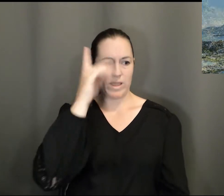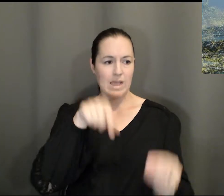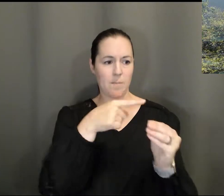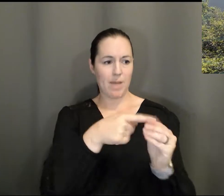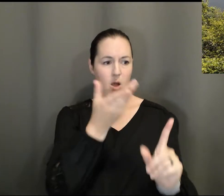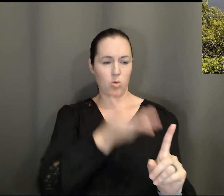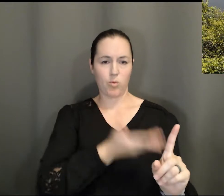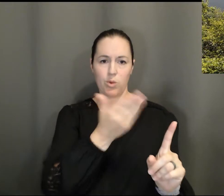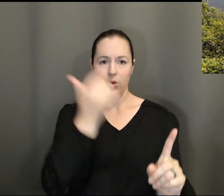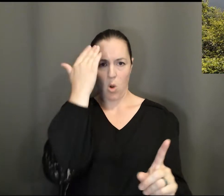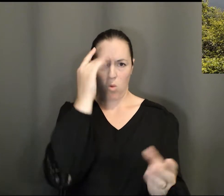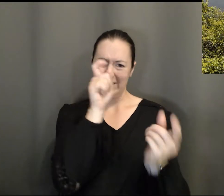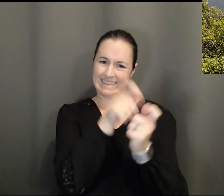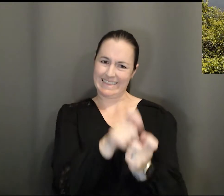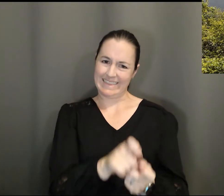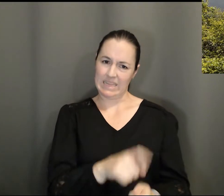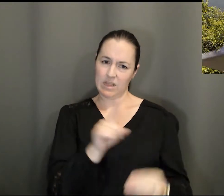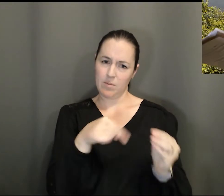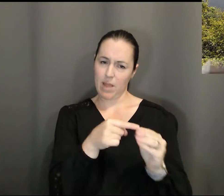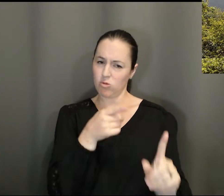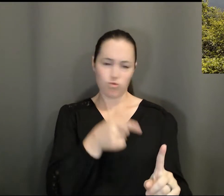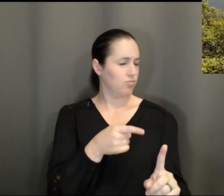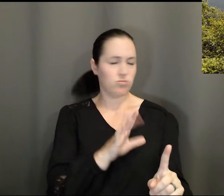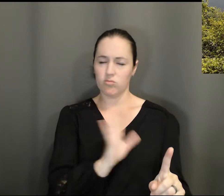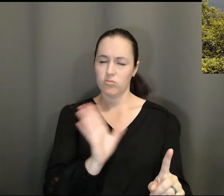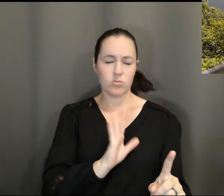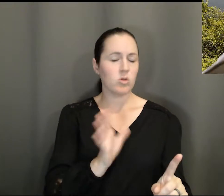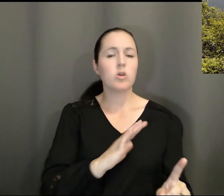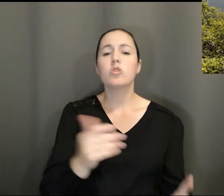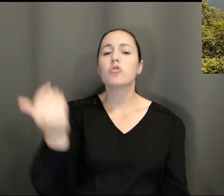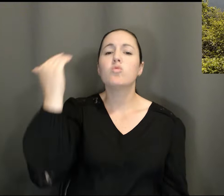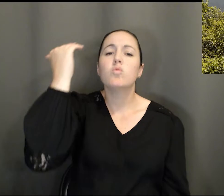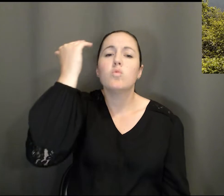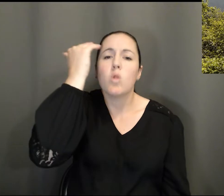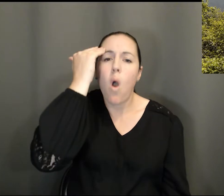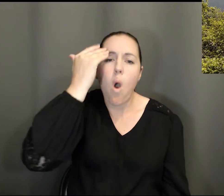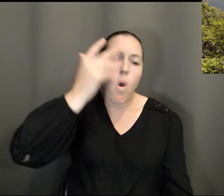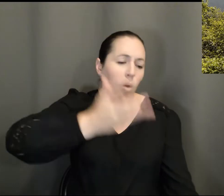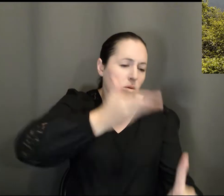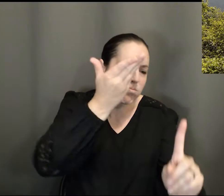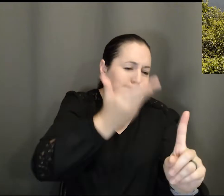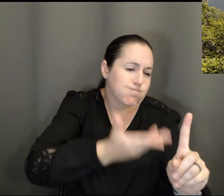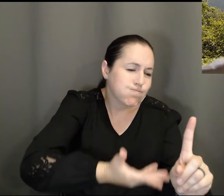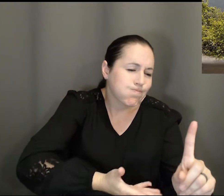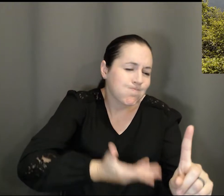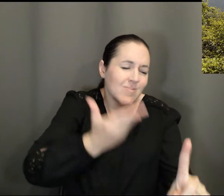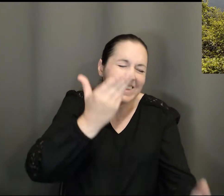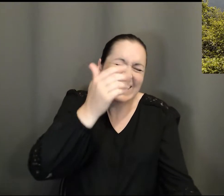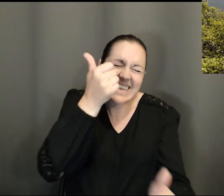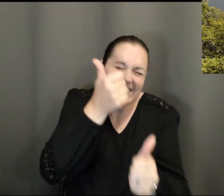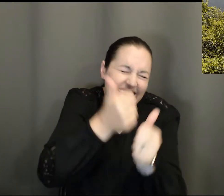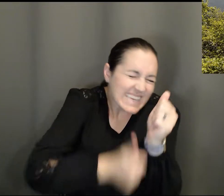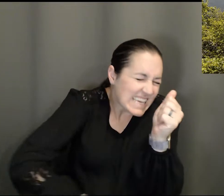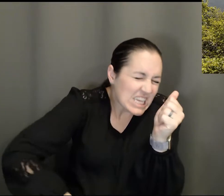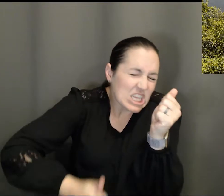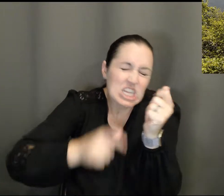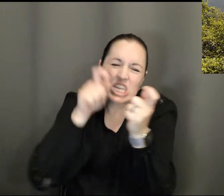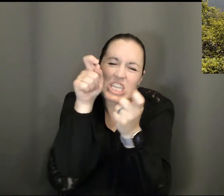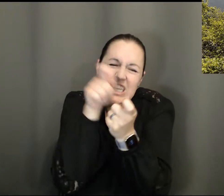you in the depth of your being. It's to know someone with a certainty about them. It's a complete and